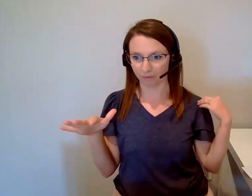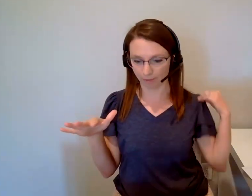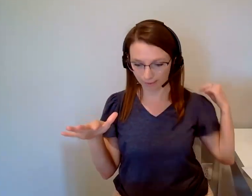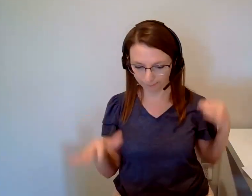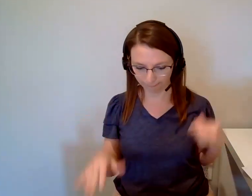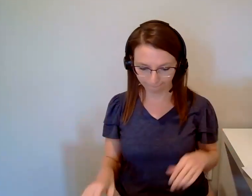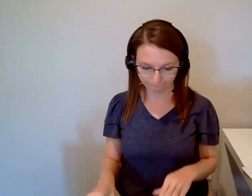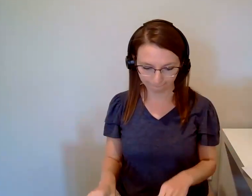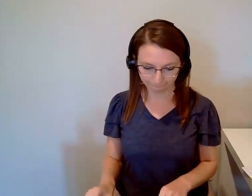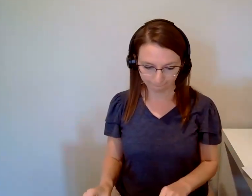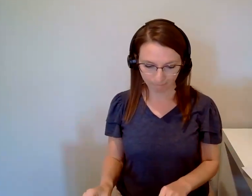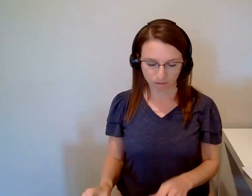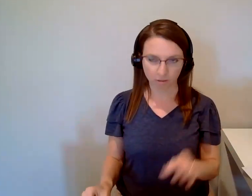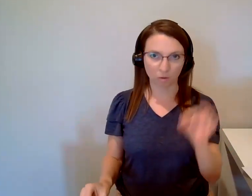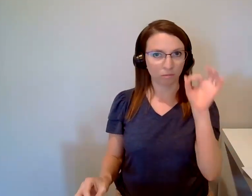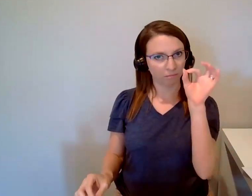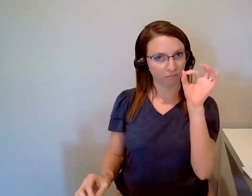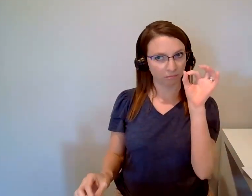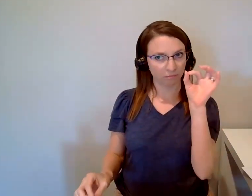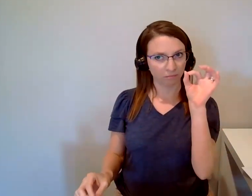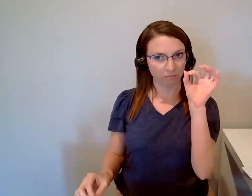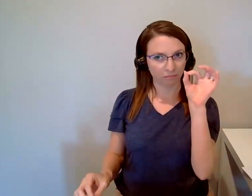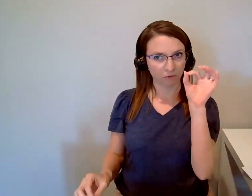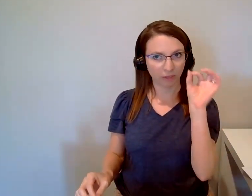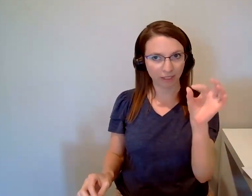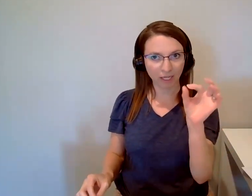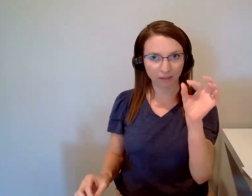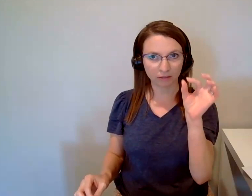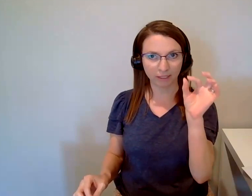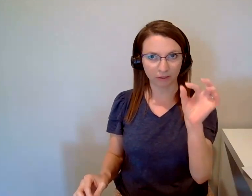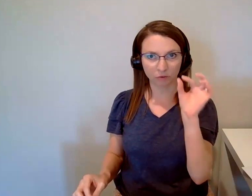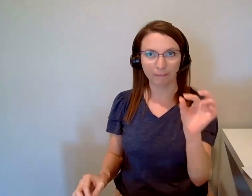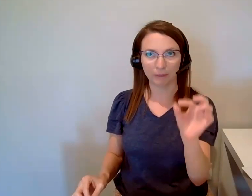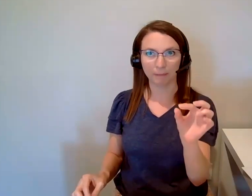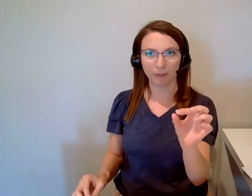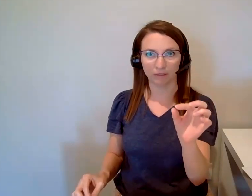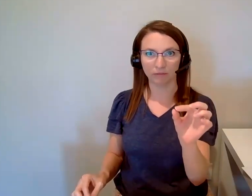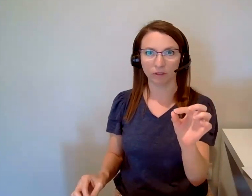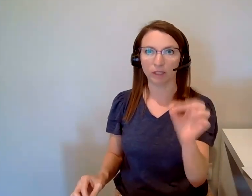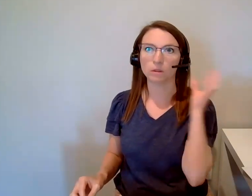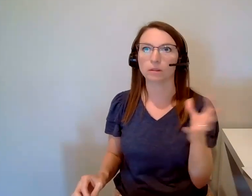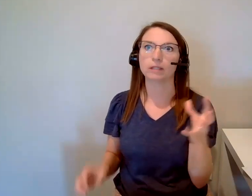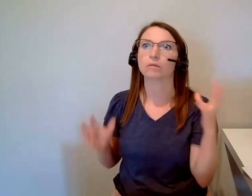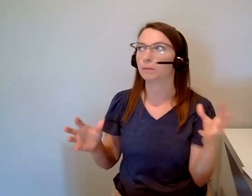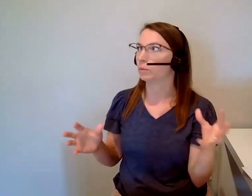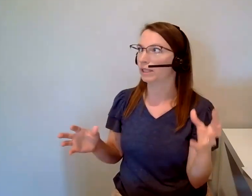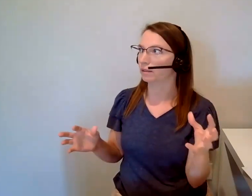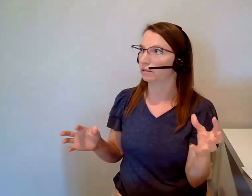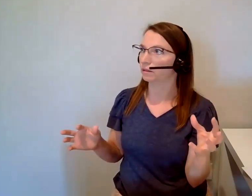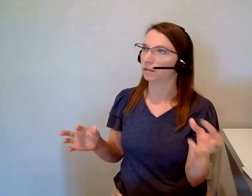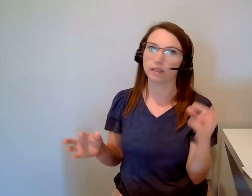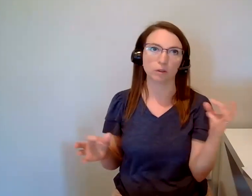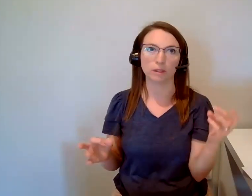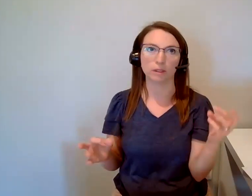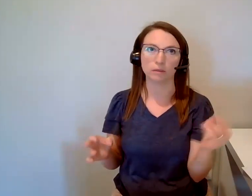Okay? So try not to get tripped up on if you're like, oh, I don't remember what that letter was.